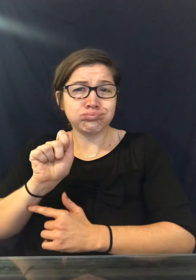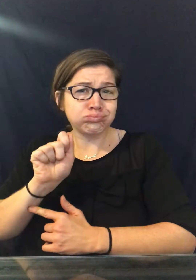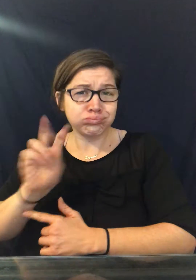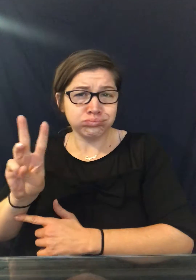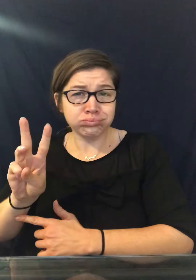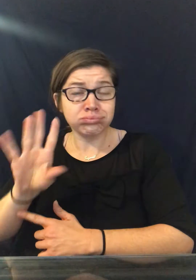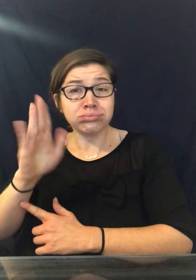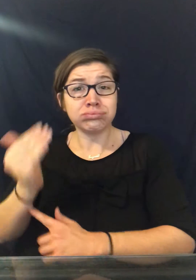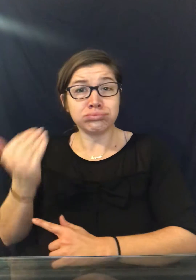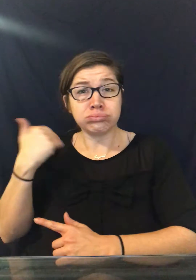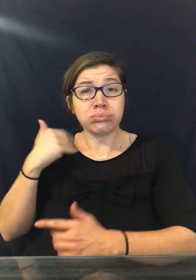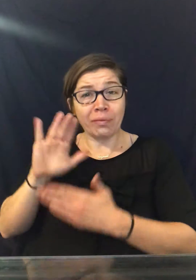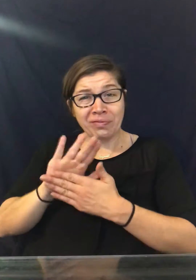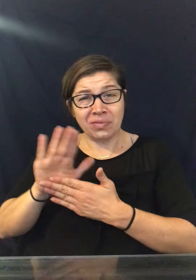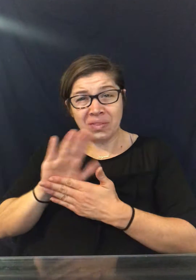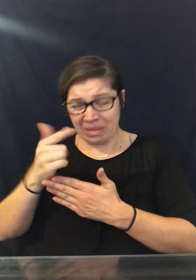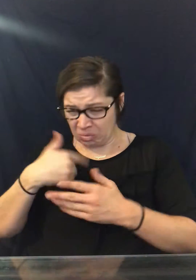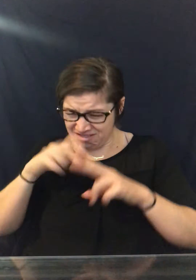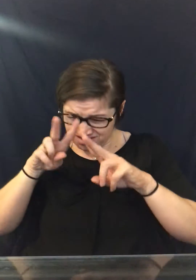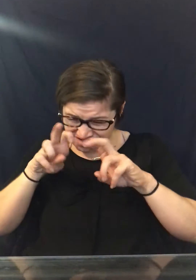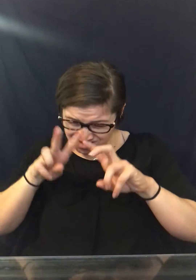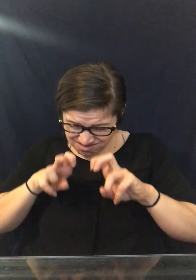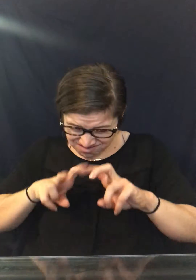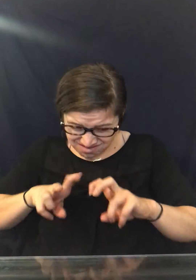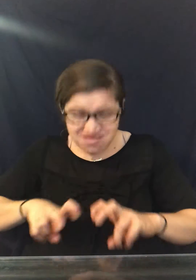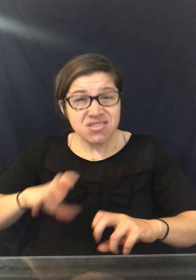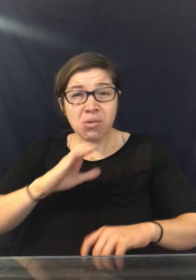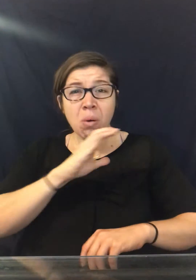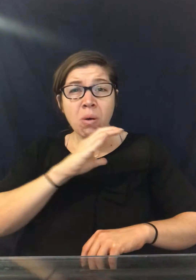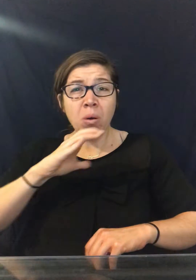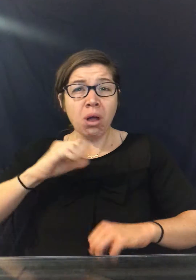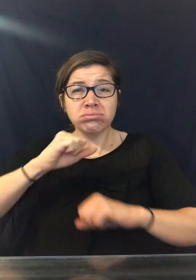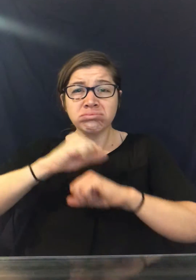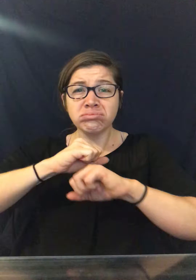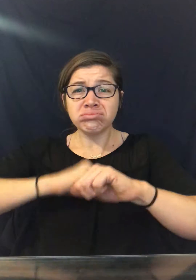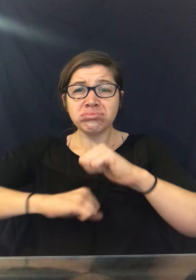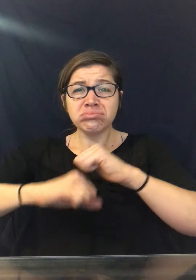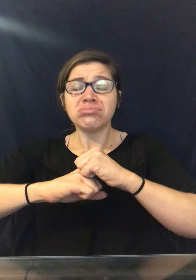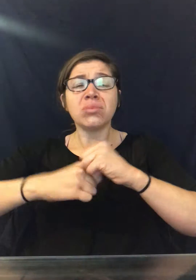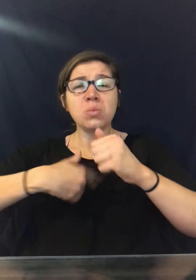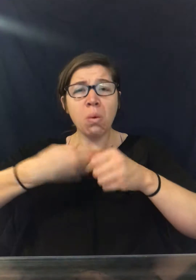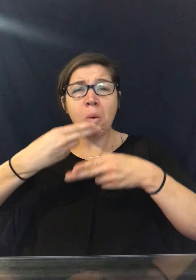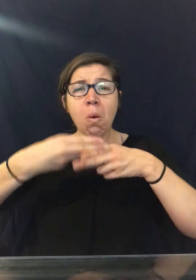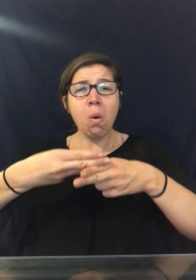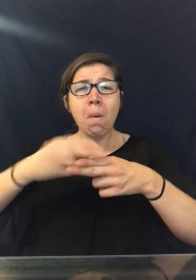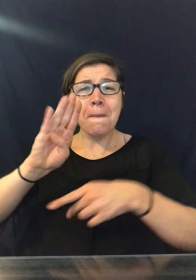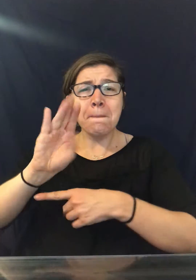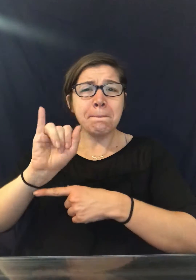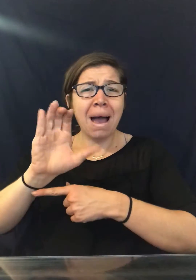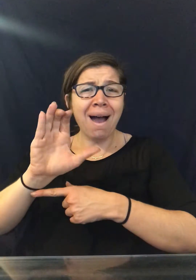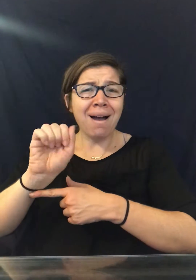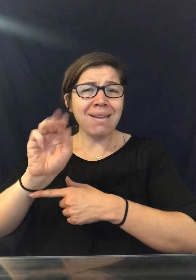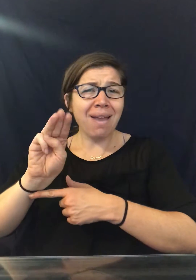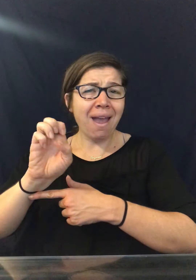a bicameral legislature. Do you remember that word? Which means that we have a